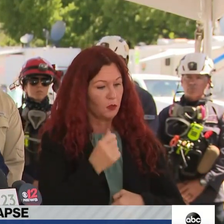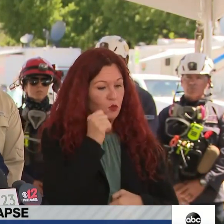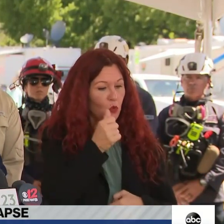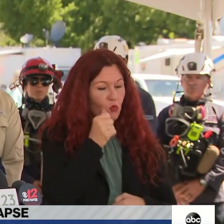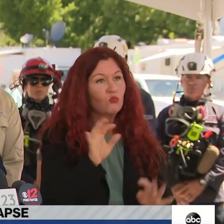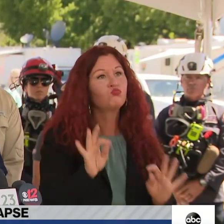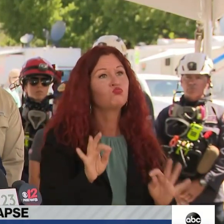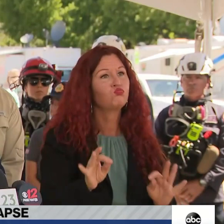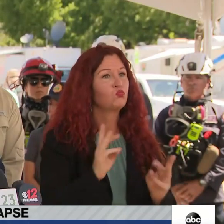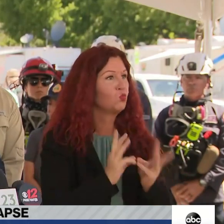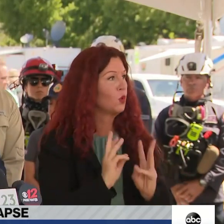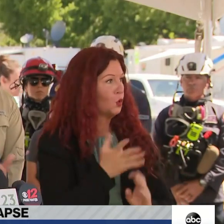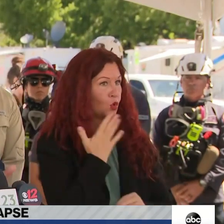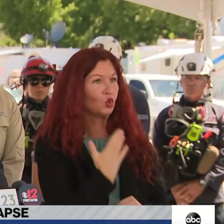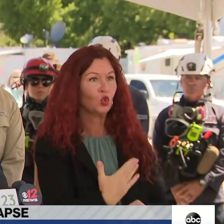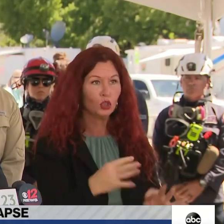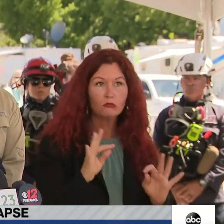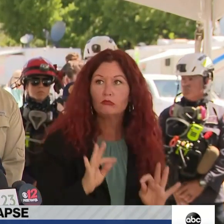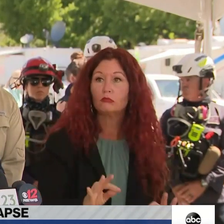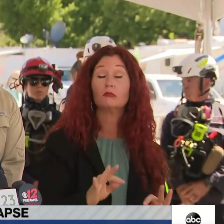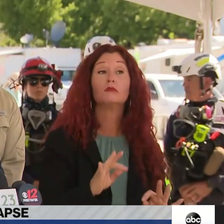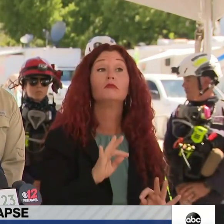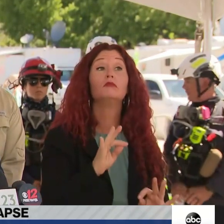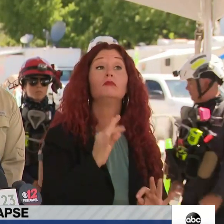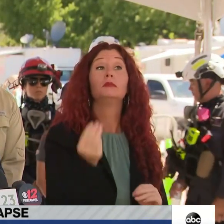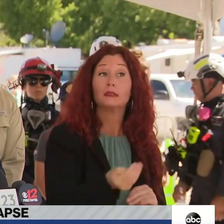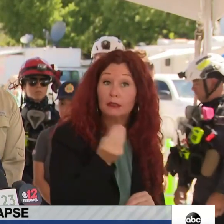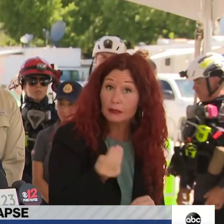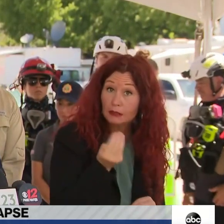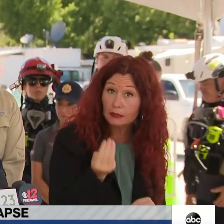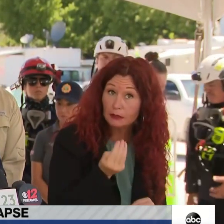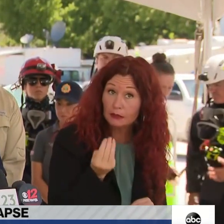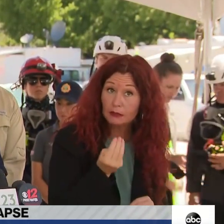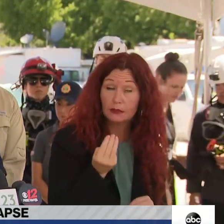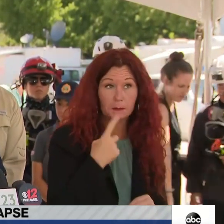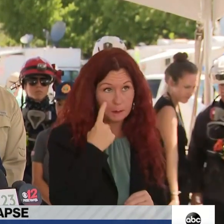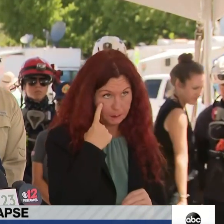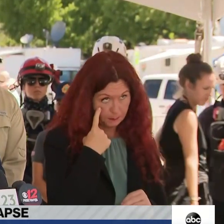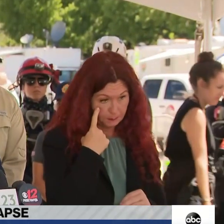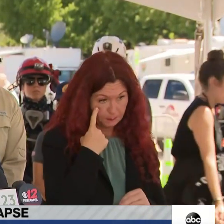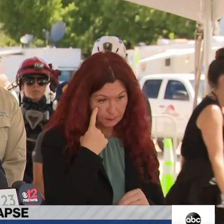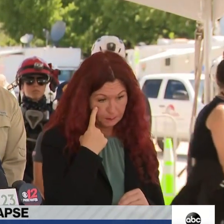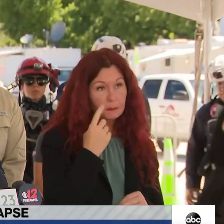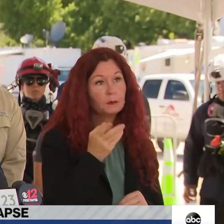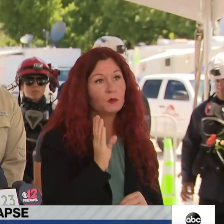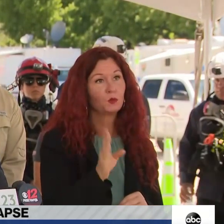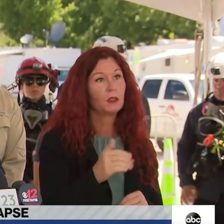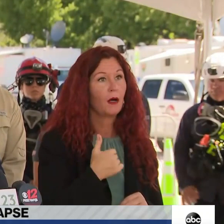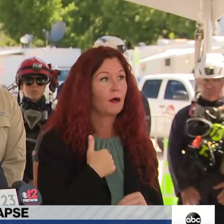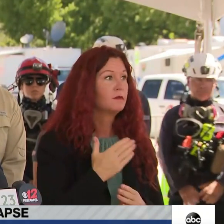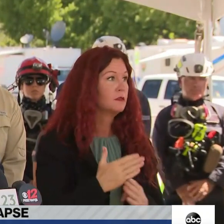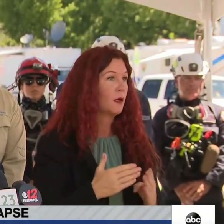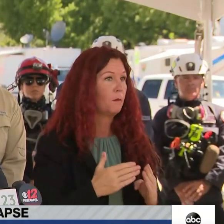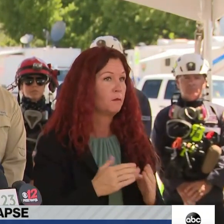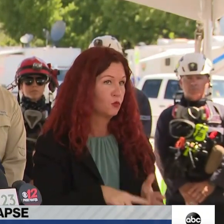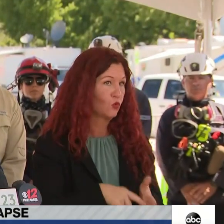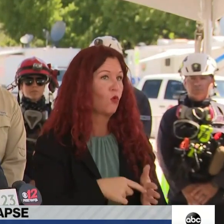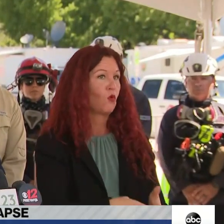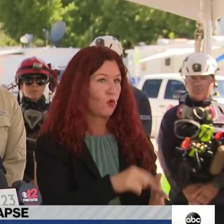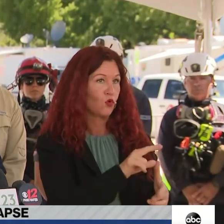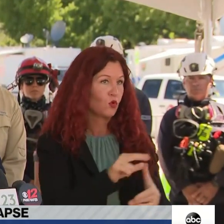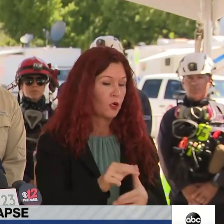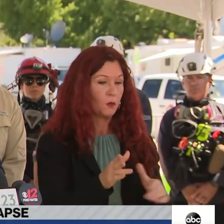you're in very southern Florida and then other parts of Florida, as we get into Tuesday, anticipate some impacts. We're hopeful